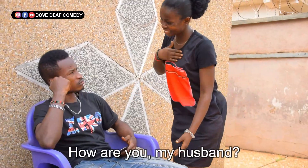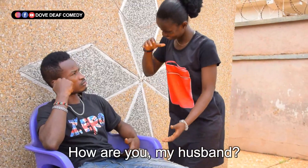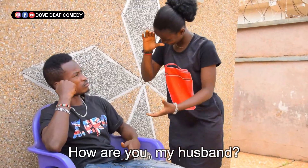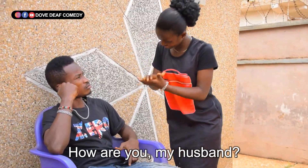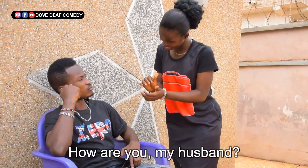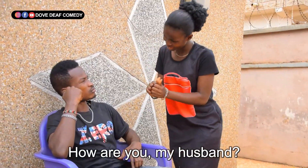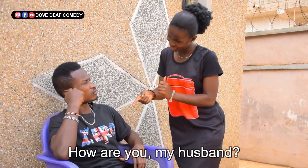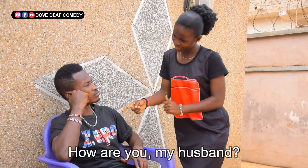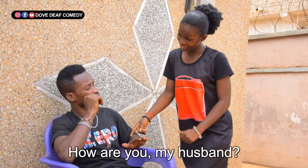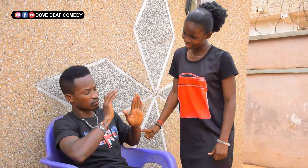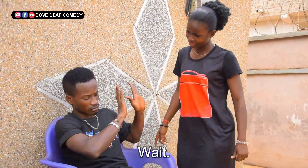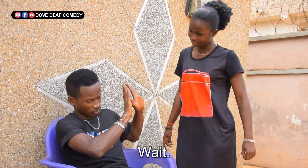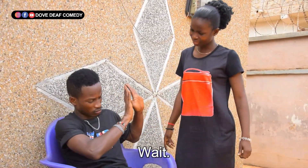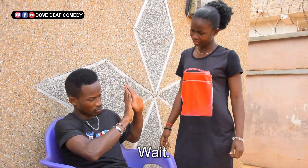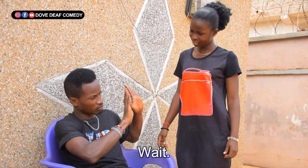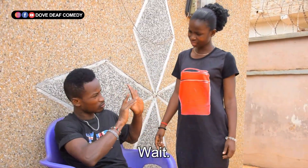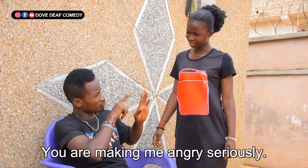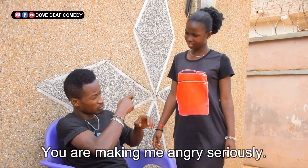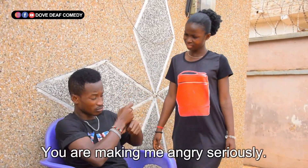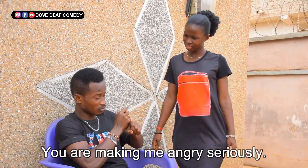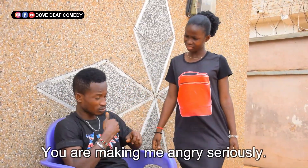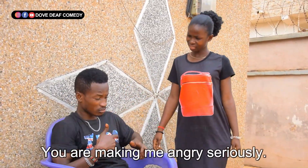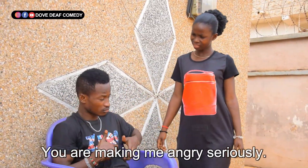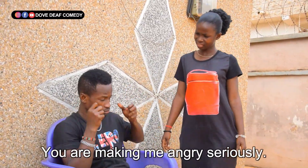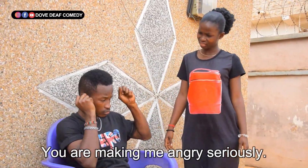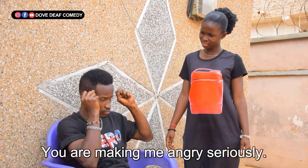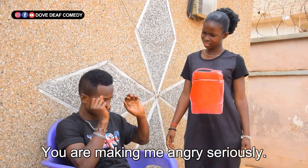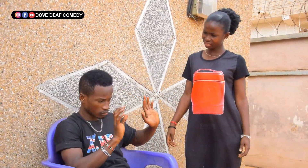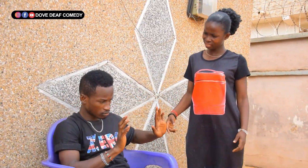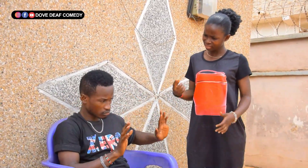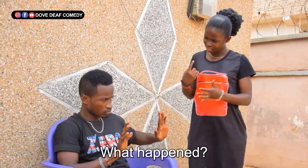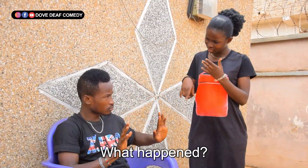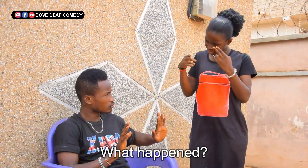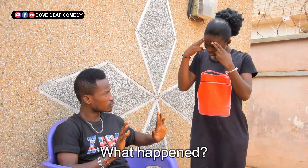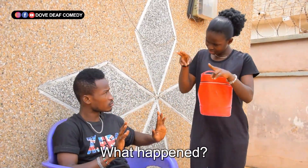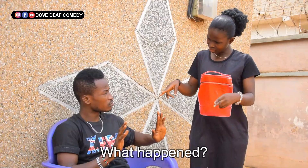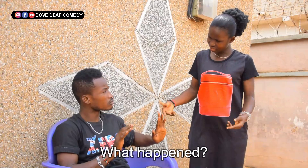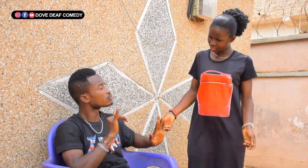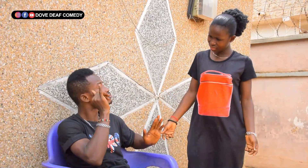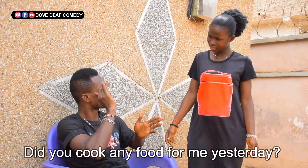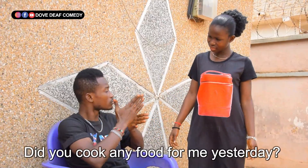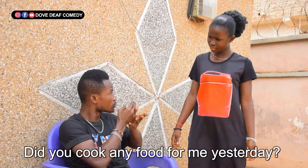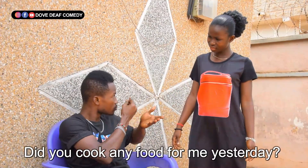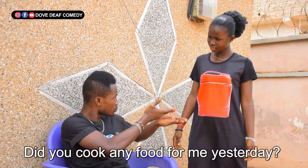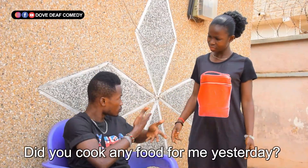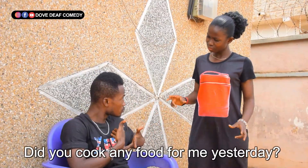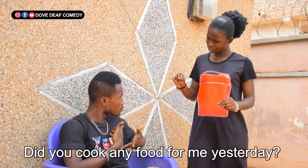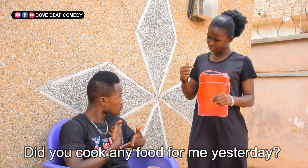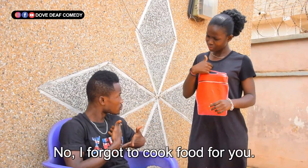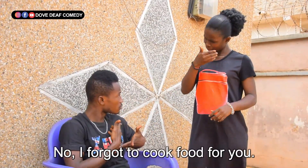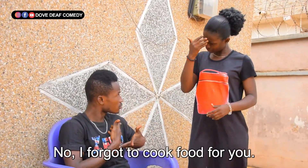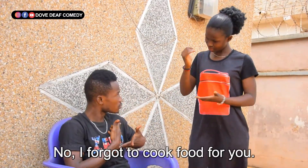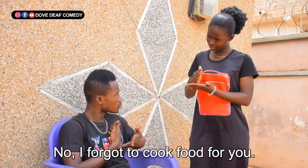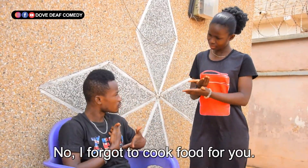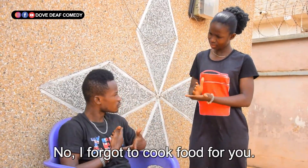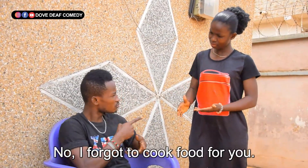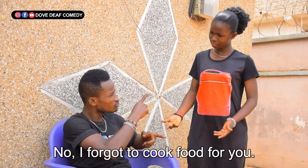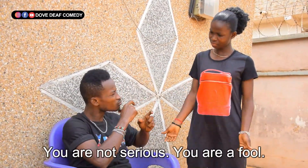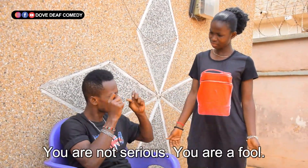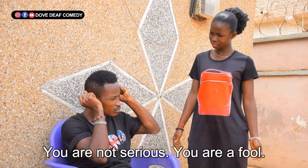How are you, my husband? Wait, you are making me angry. Seriously, what happened? Did you cook any food for me yesterday? You are